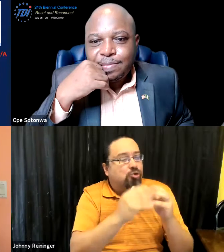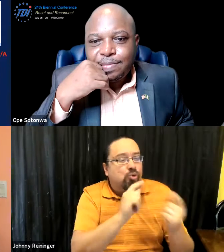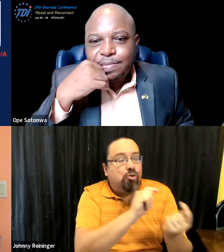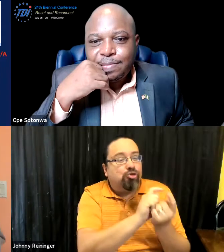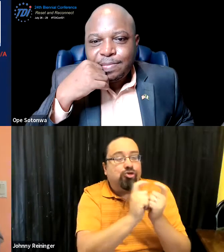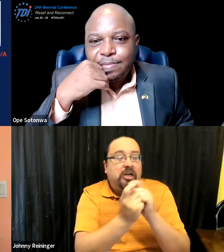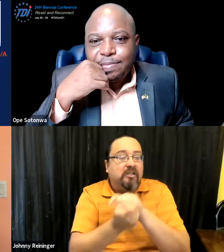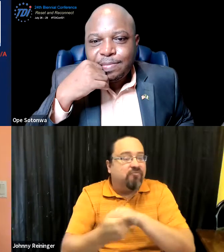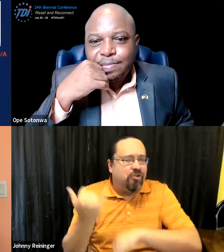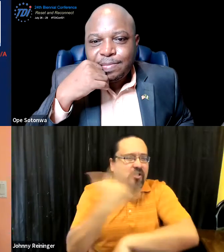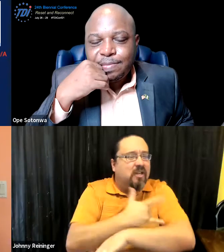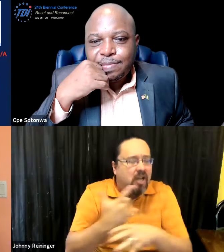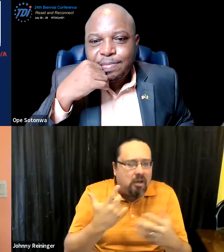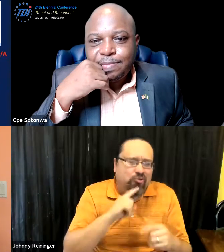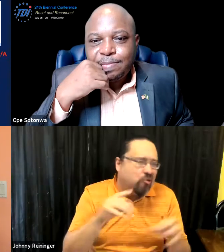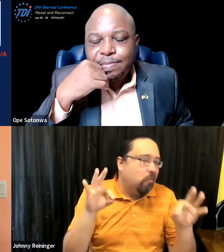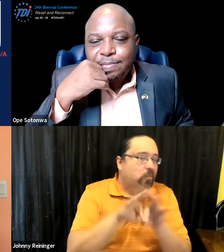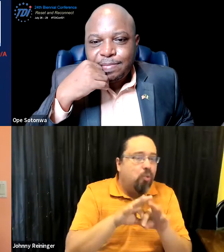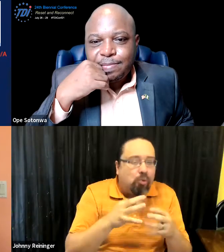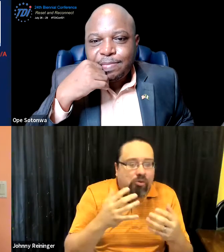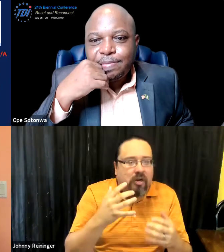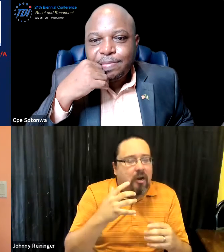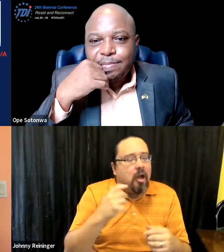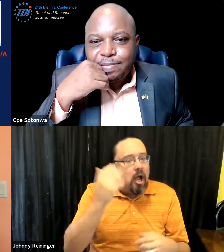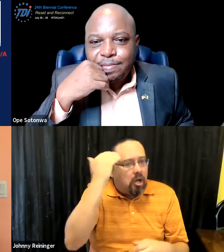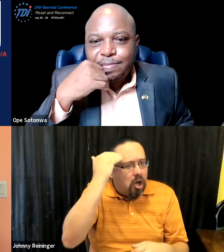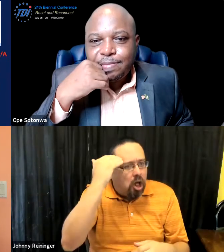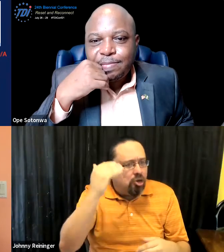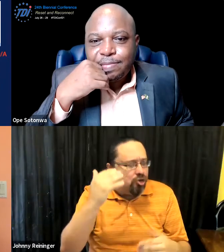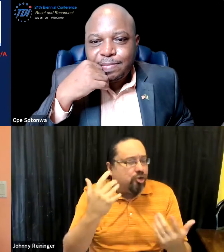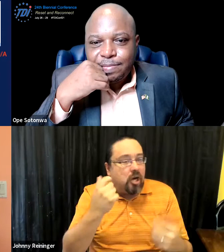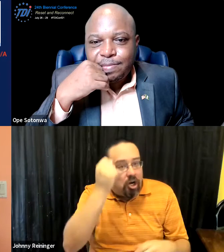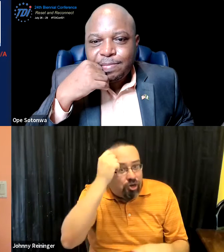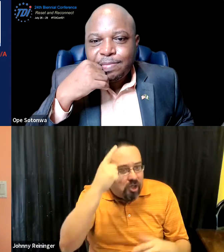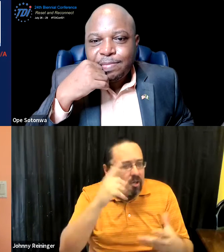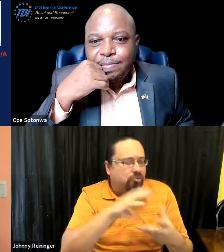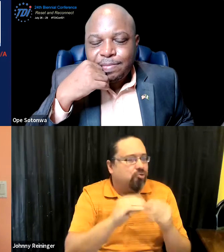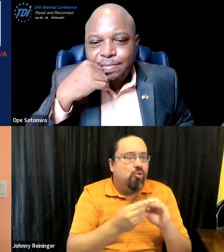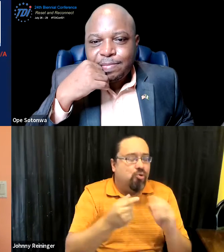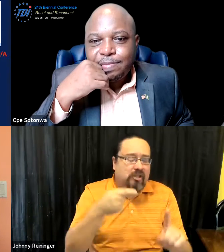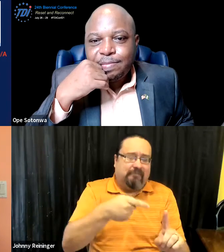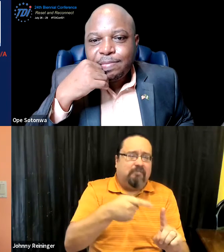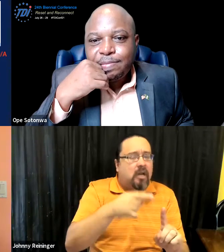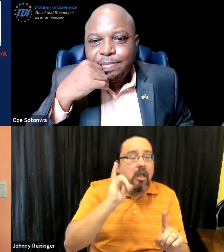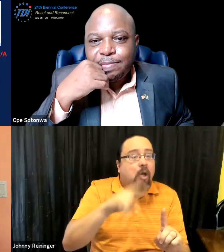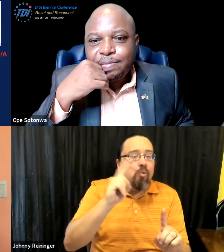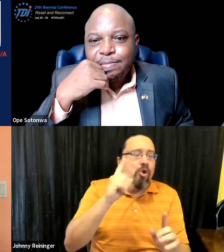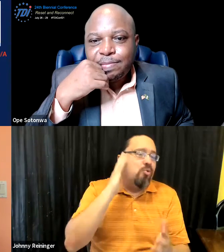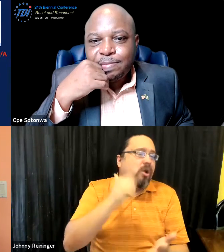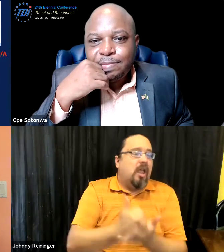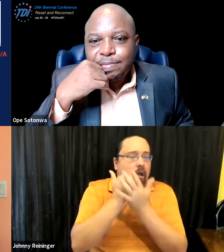ago at the time. And those stories still translate to today. What's so important is that knowledge base and that